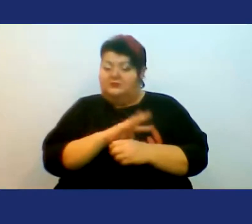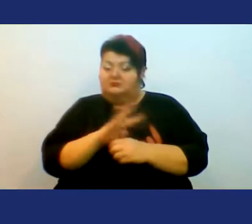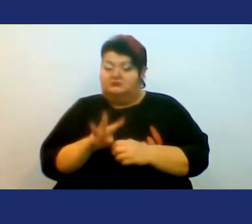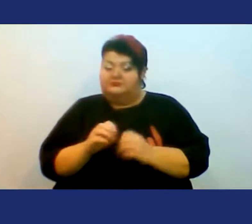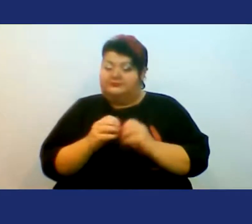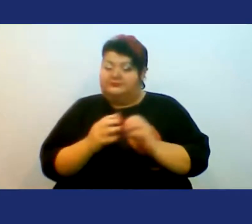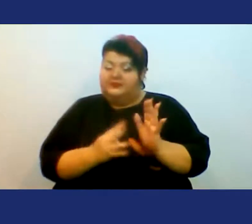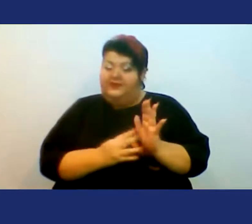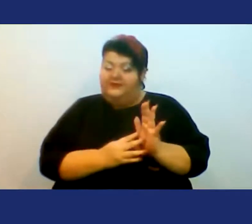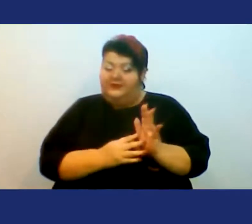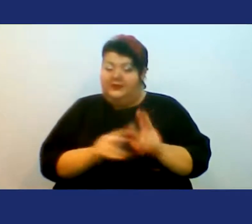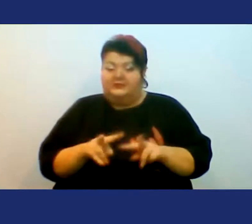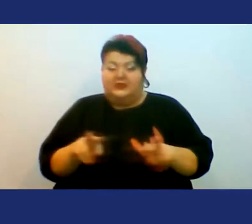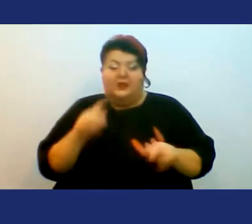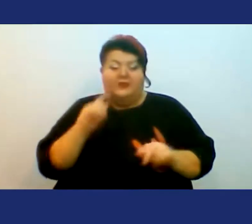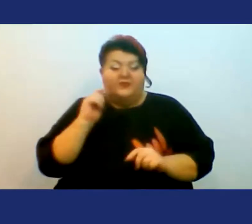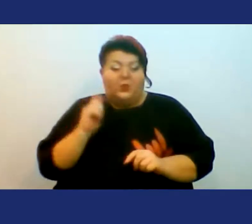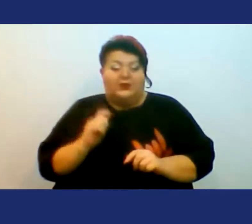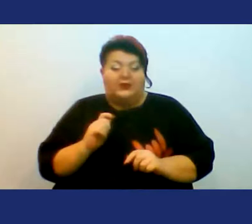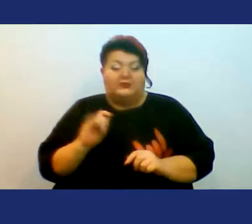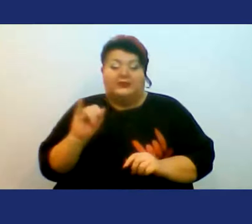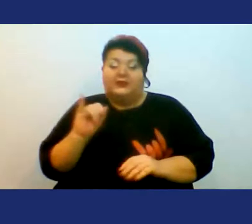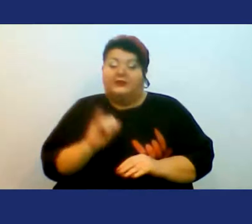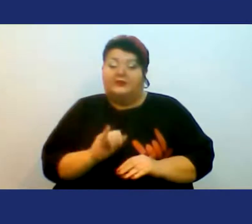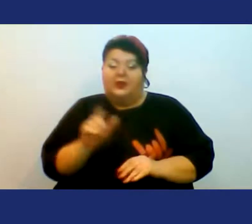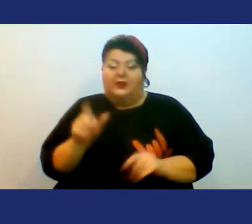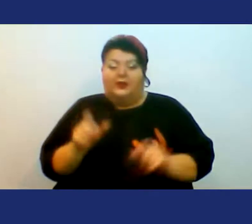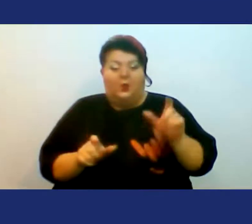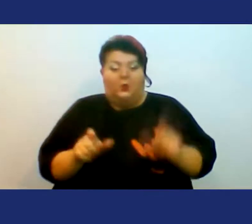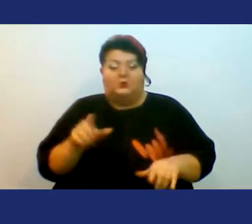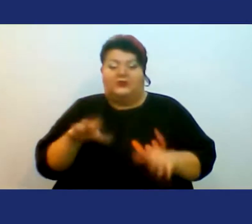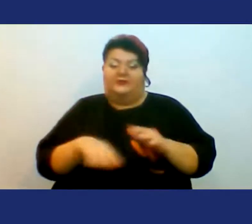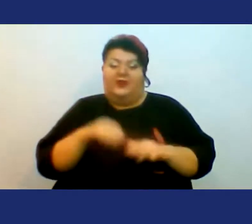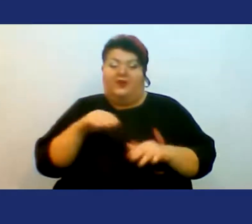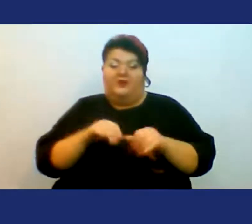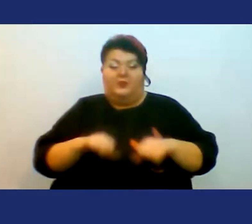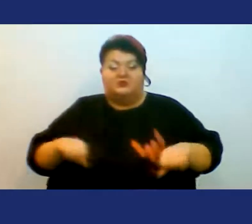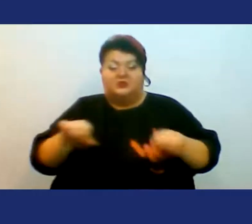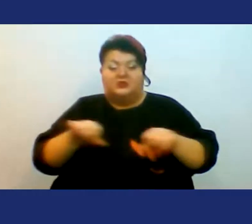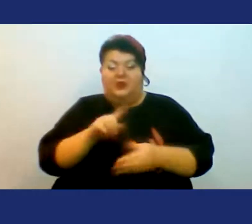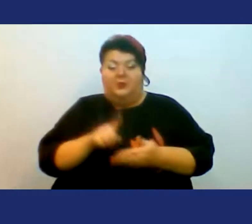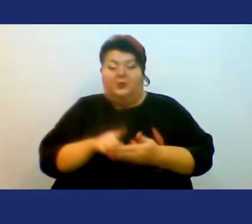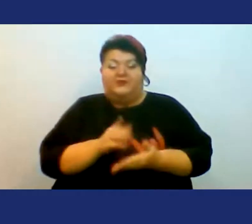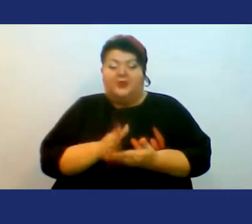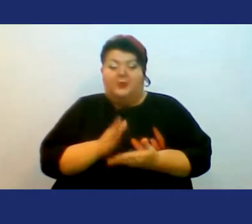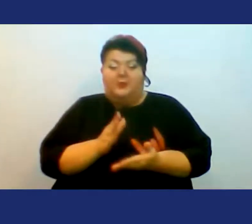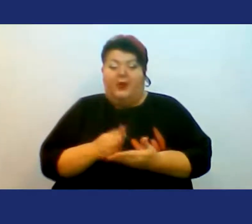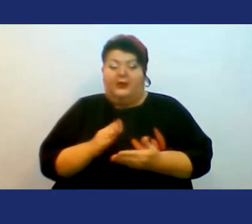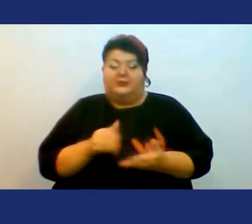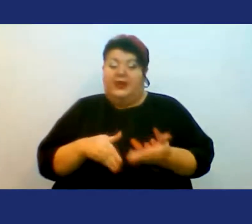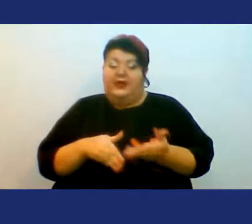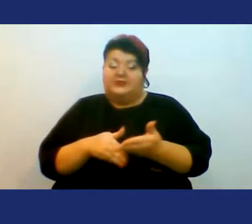wearing protective equipment. You'll see voters who are coming in having their temperature tested and